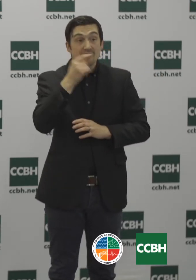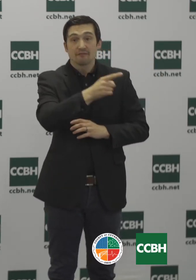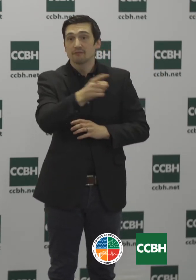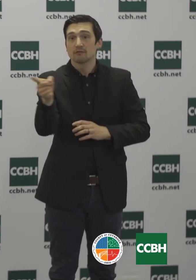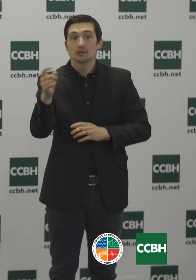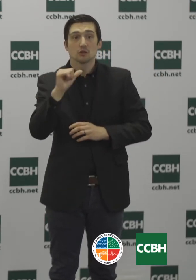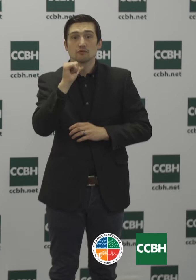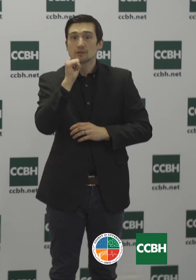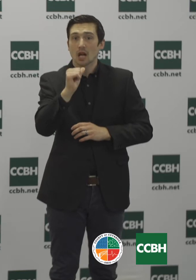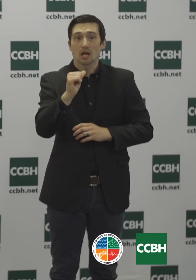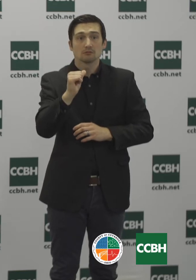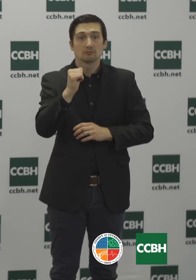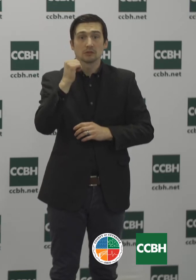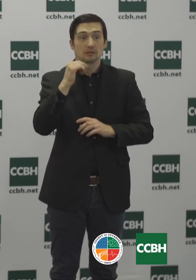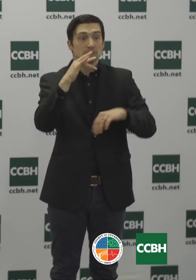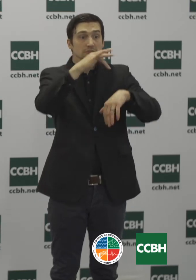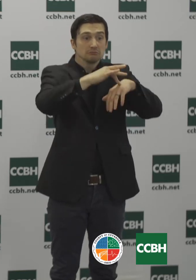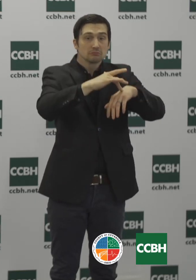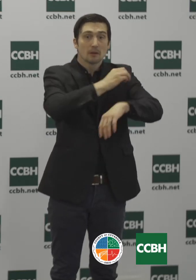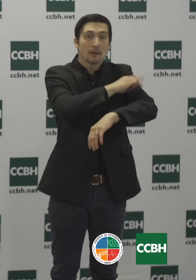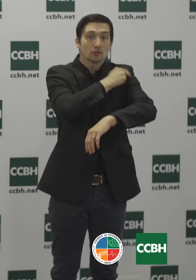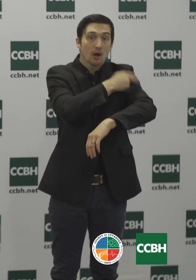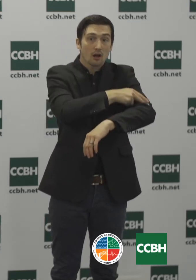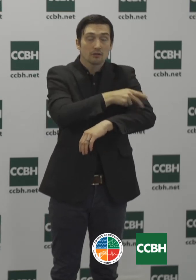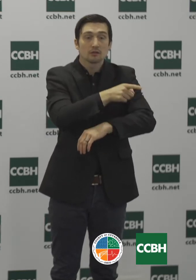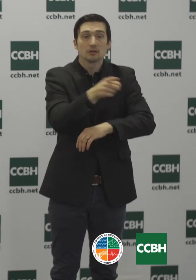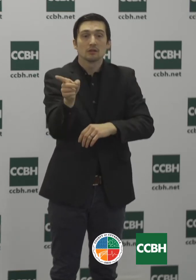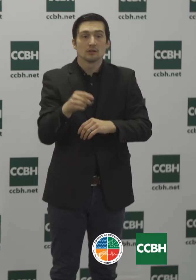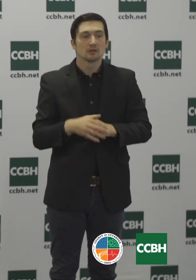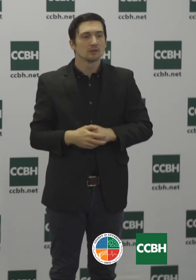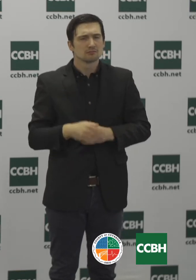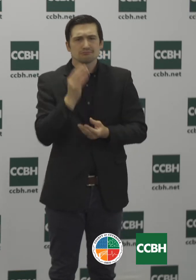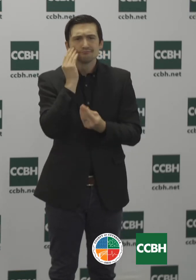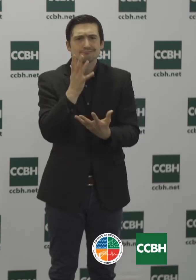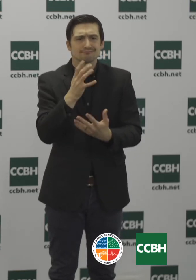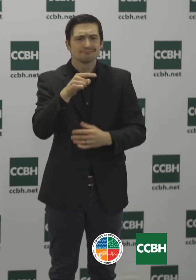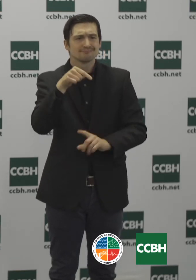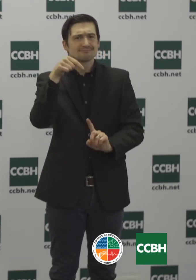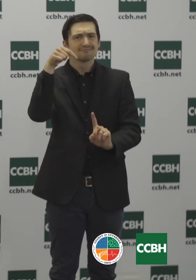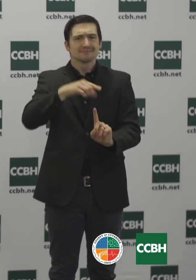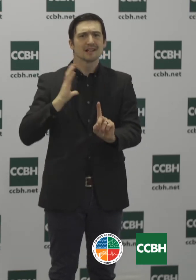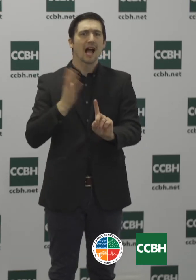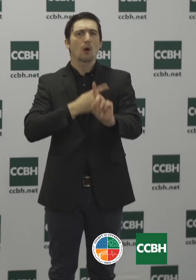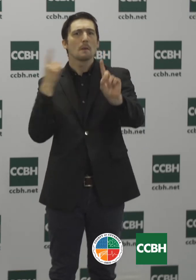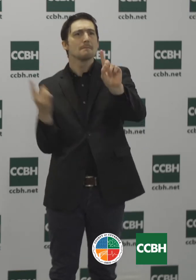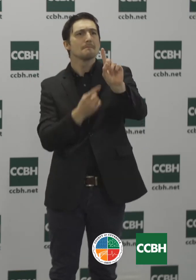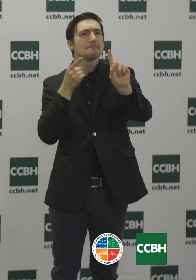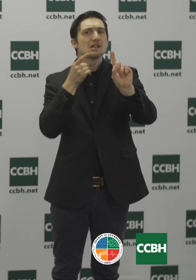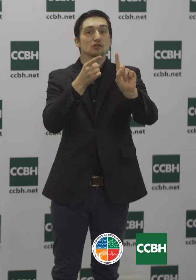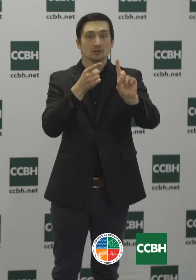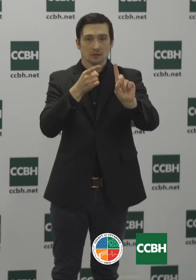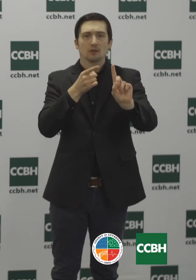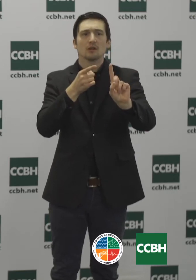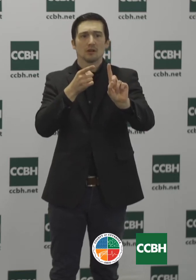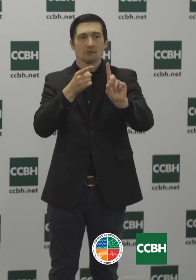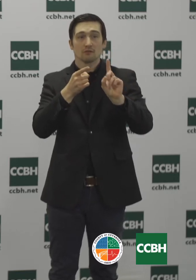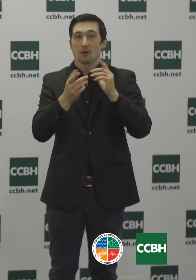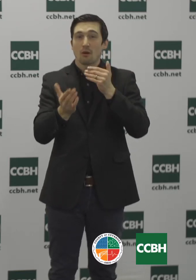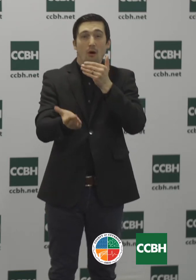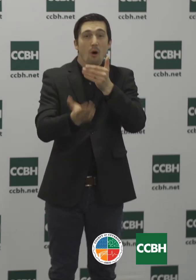previously experienced Metro Health, this is what we do, and we have been doing for nearly 200